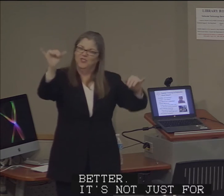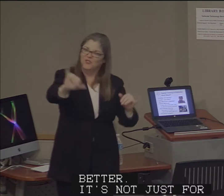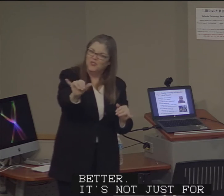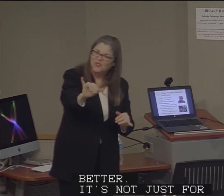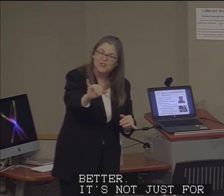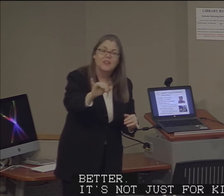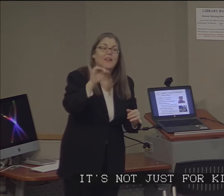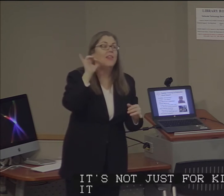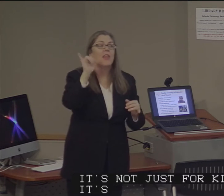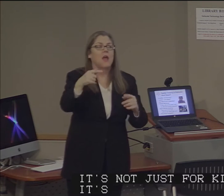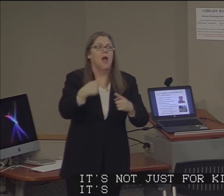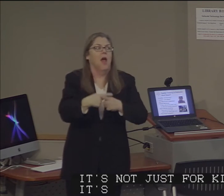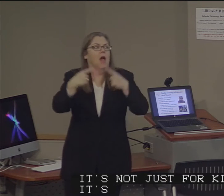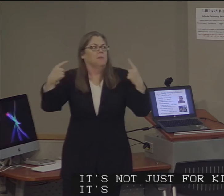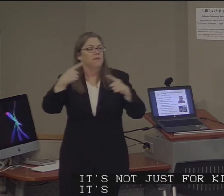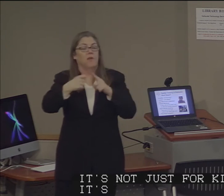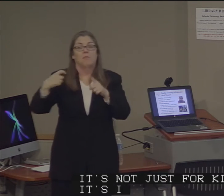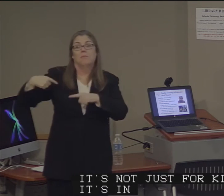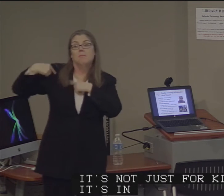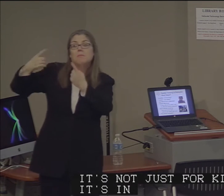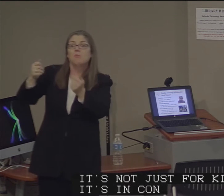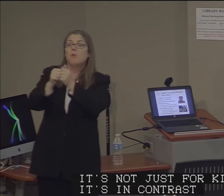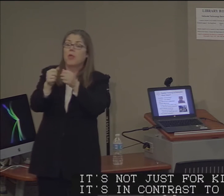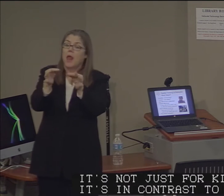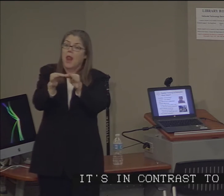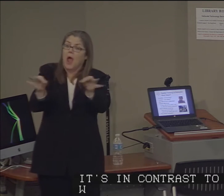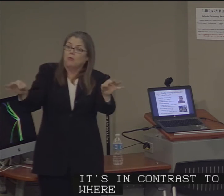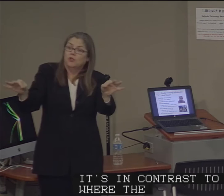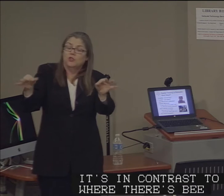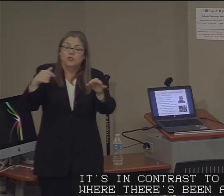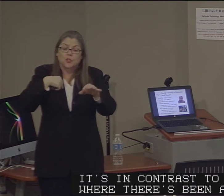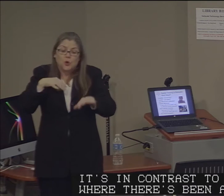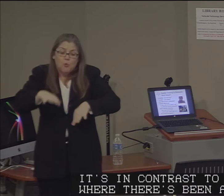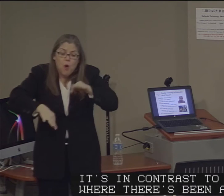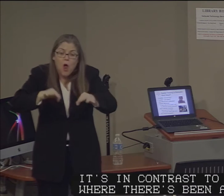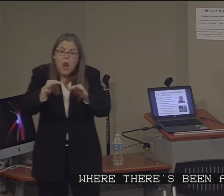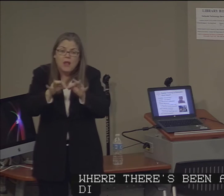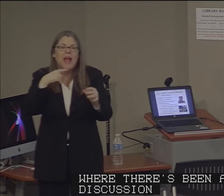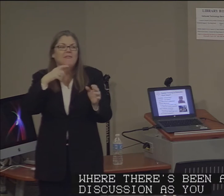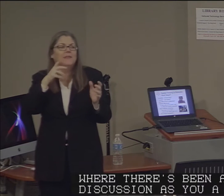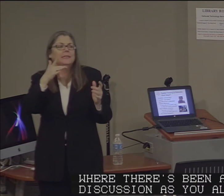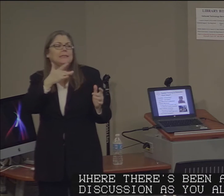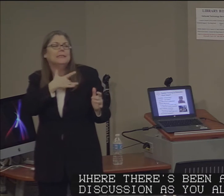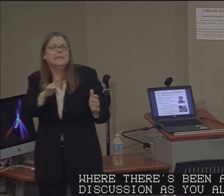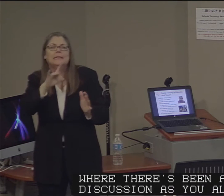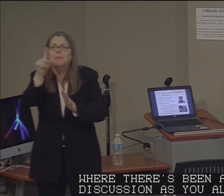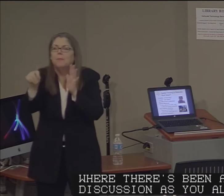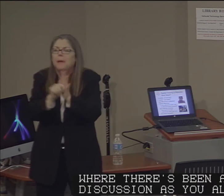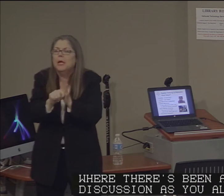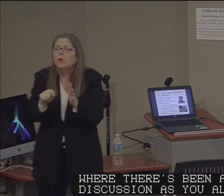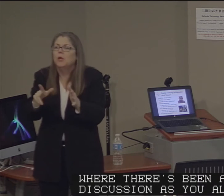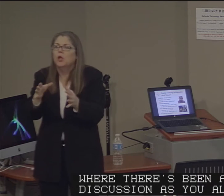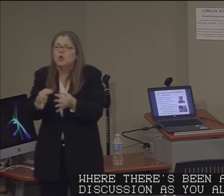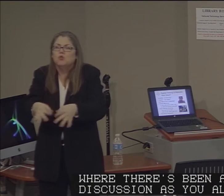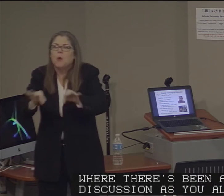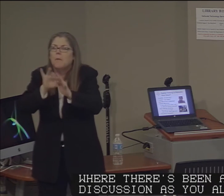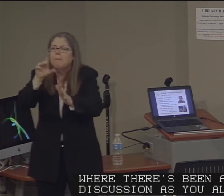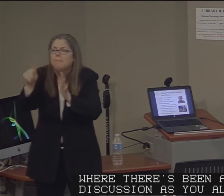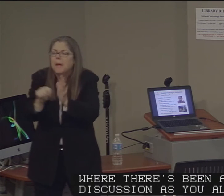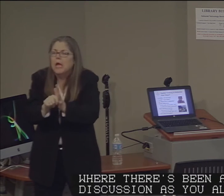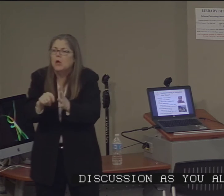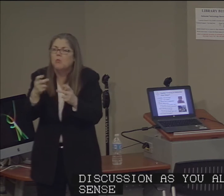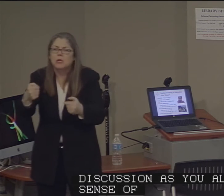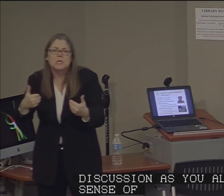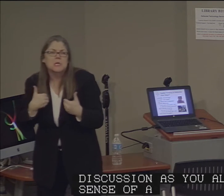to language, where there's been a lot of discussion, as you all know, of a sensitive or a critical period, and there may be even some truth to